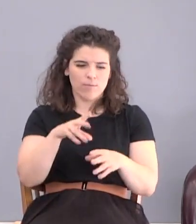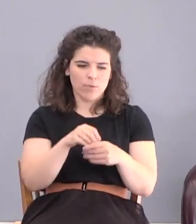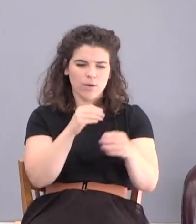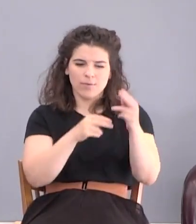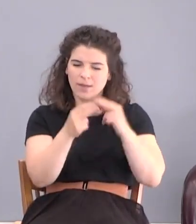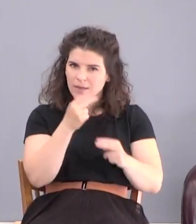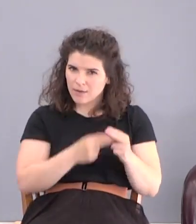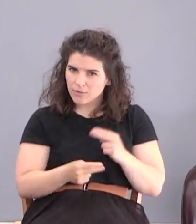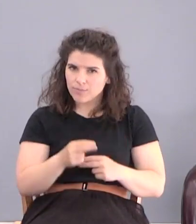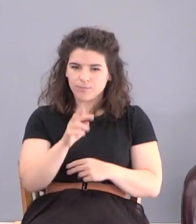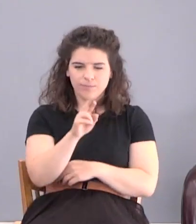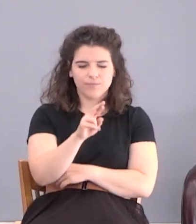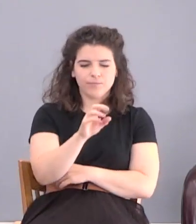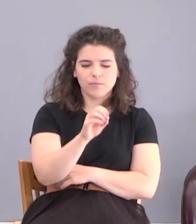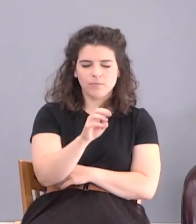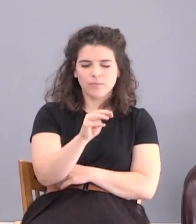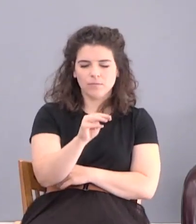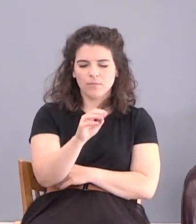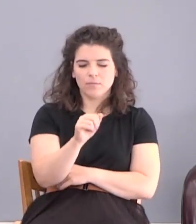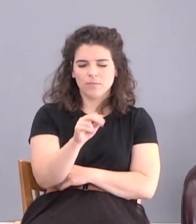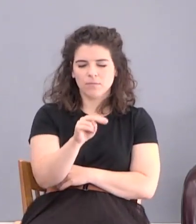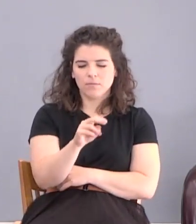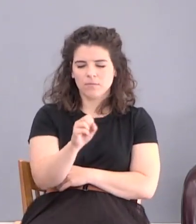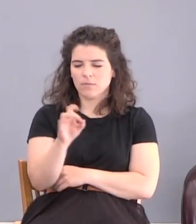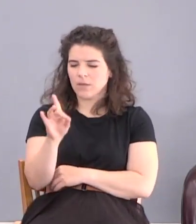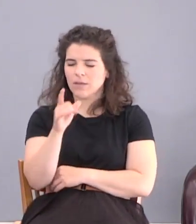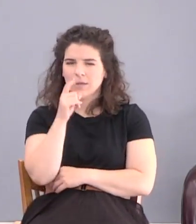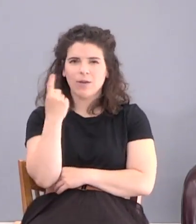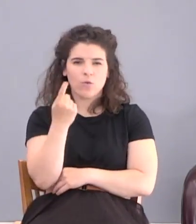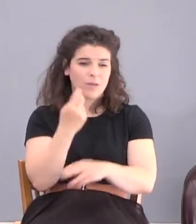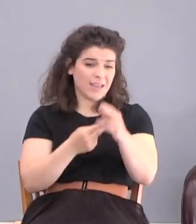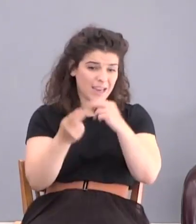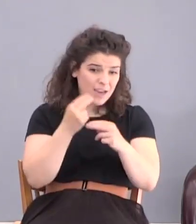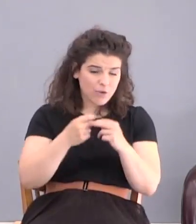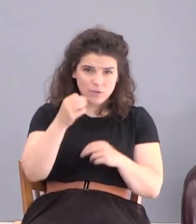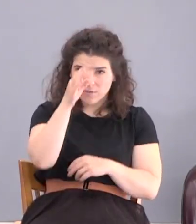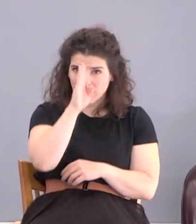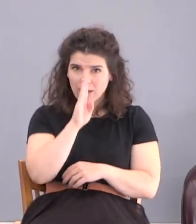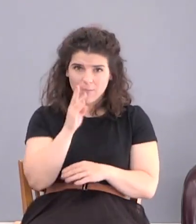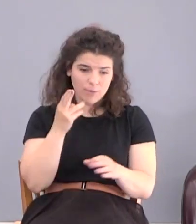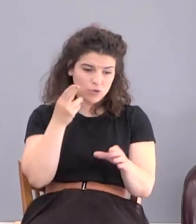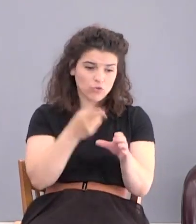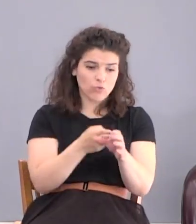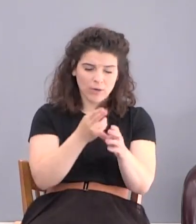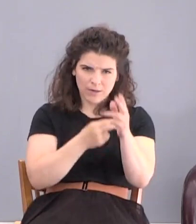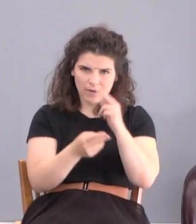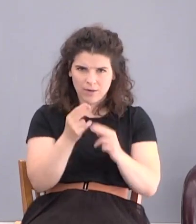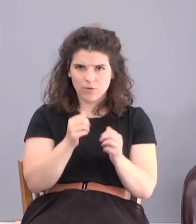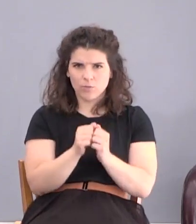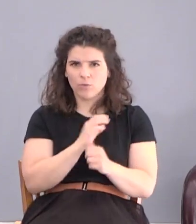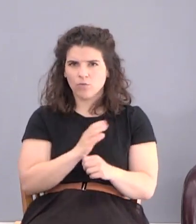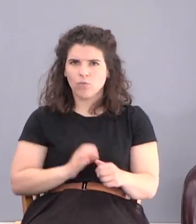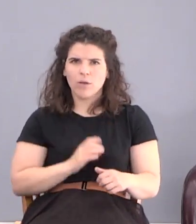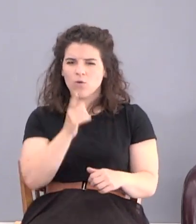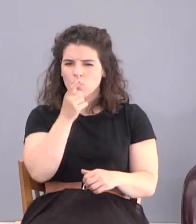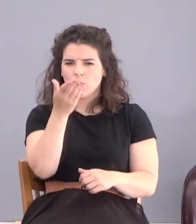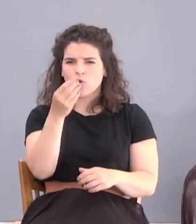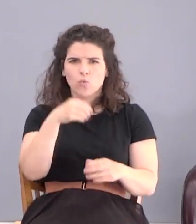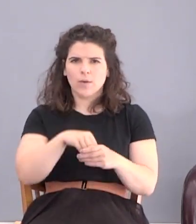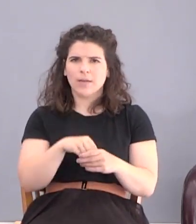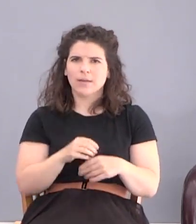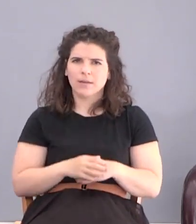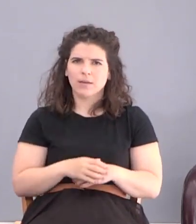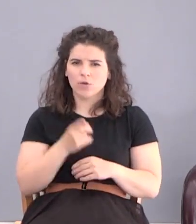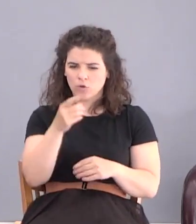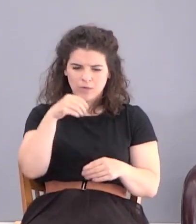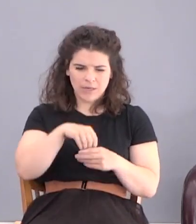That's why in Romans 8, he says that you're not only heirs of God, but you're joint heirs with Christ. Because who are you in? You're